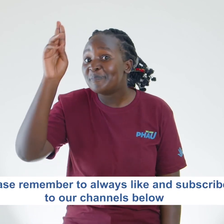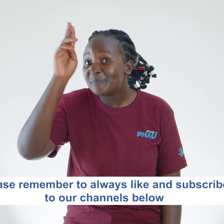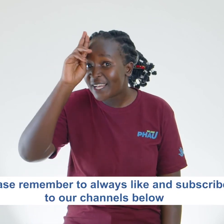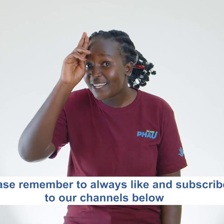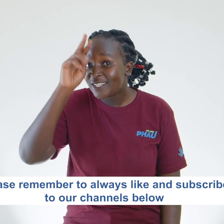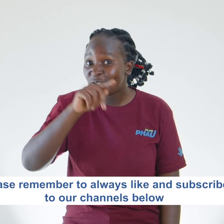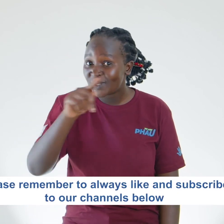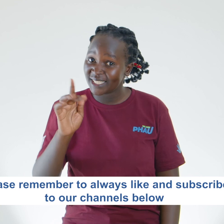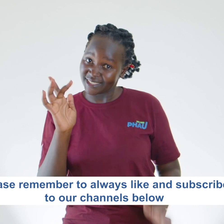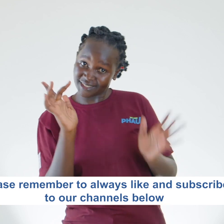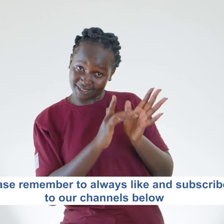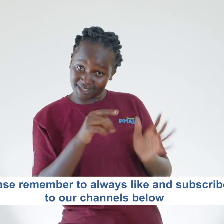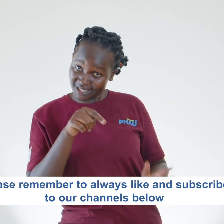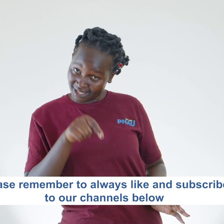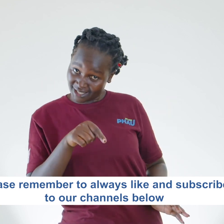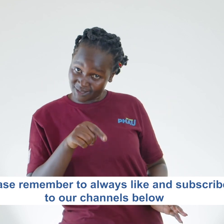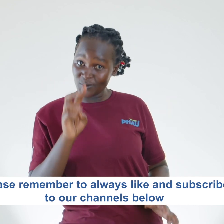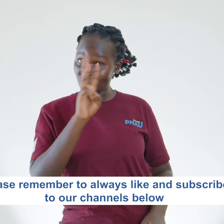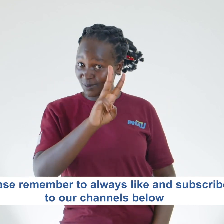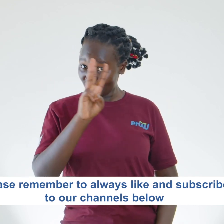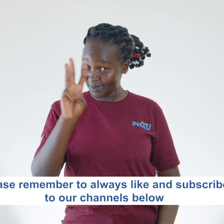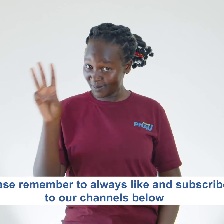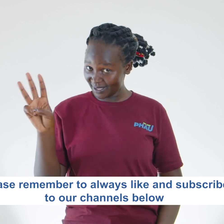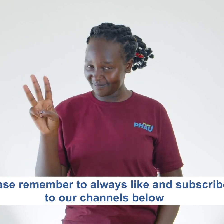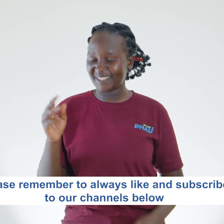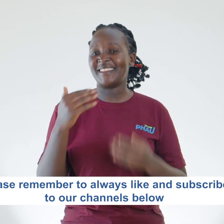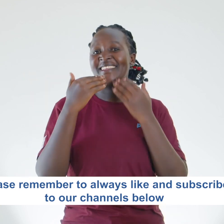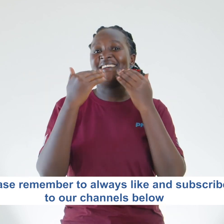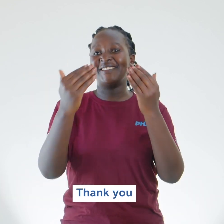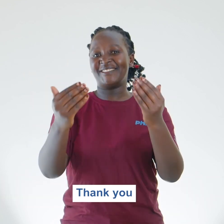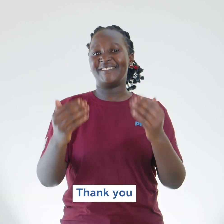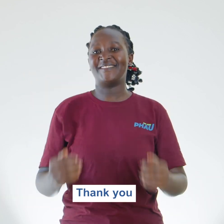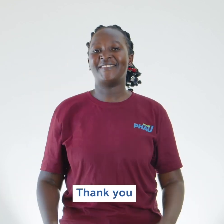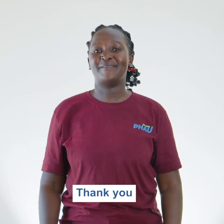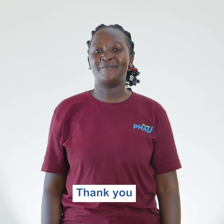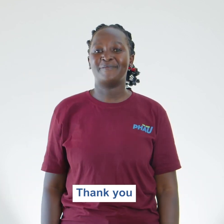Please remember always to like and subscribe to our channels below. Thank you.